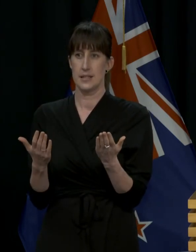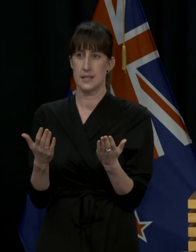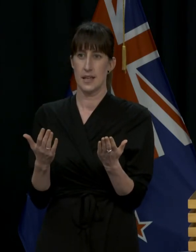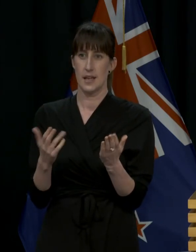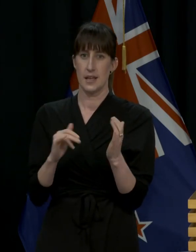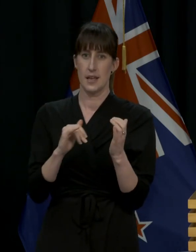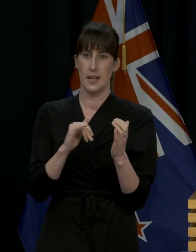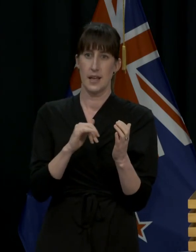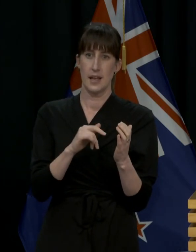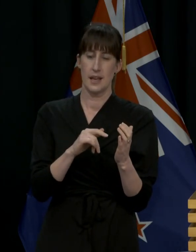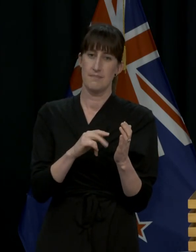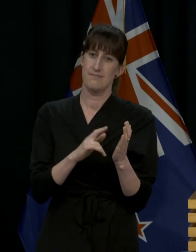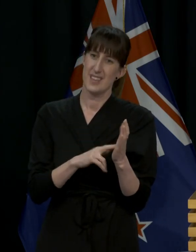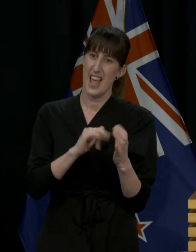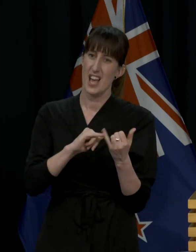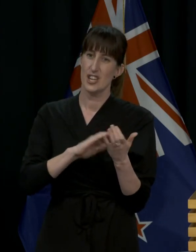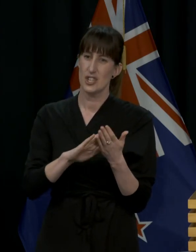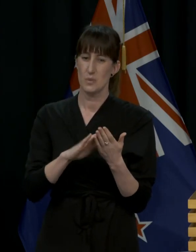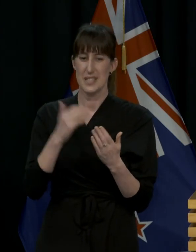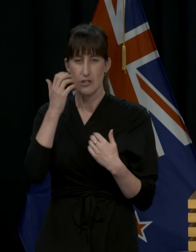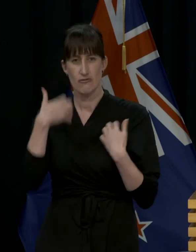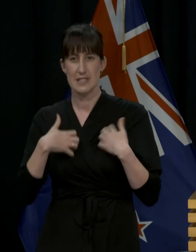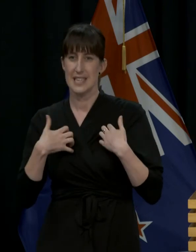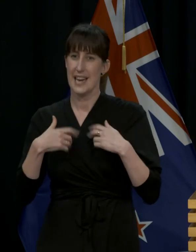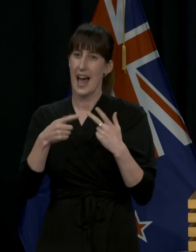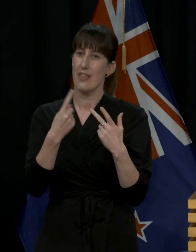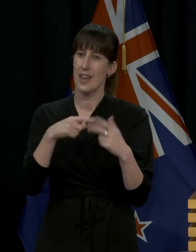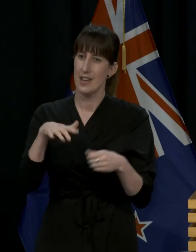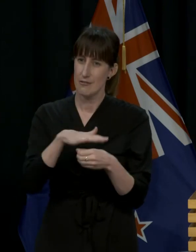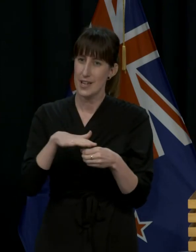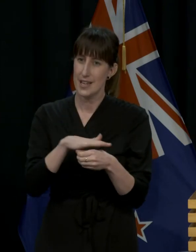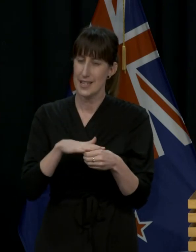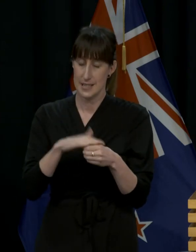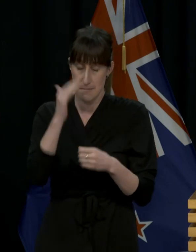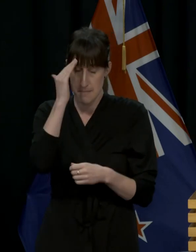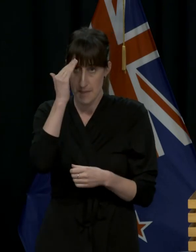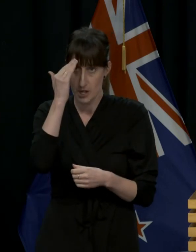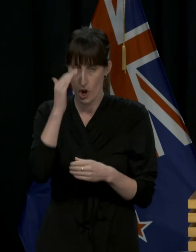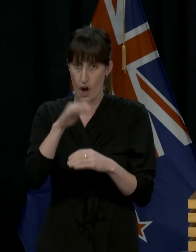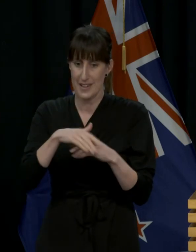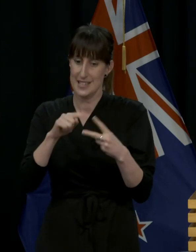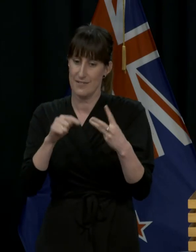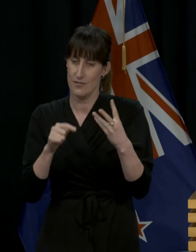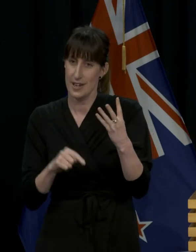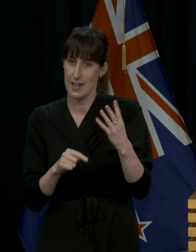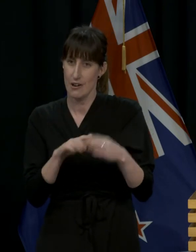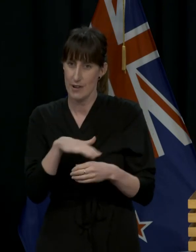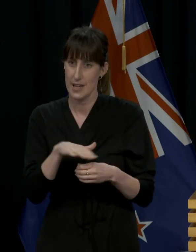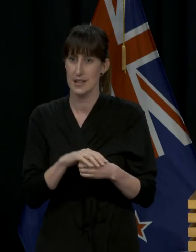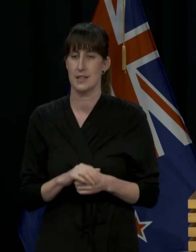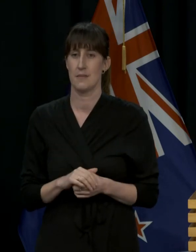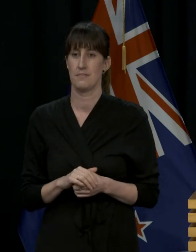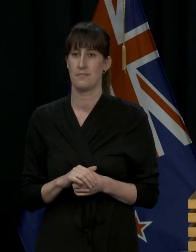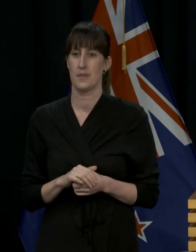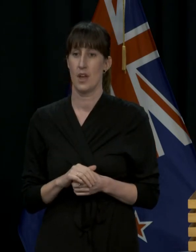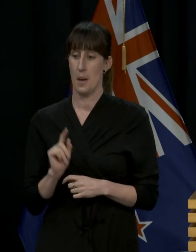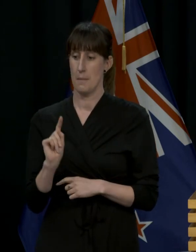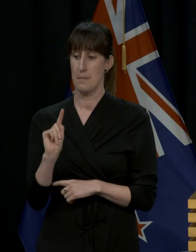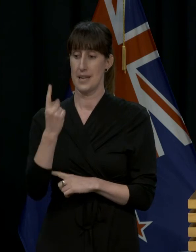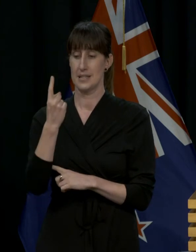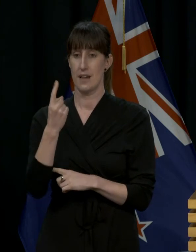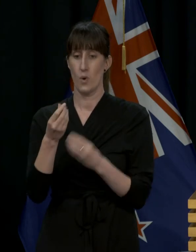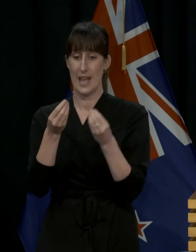desire to enter into other areas that were equally passion projects for him. The area of Minister